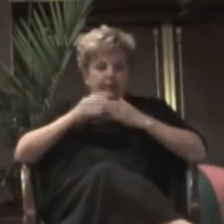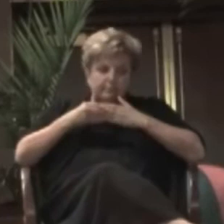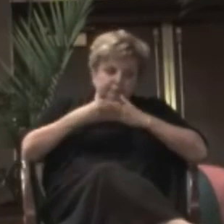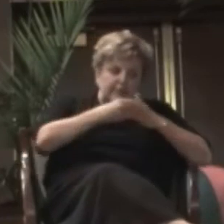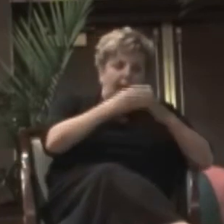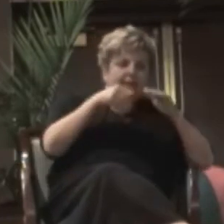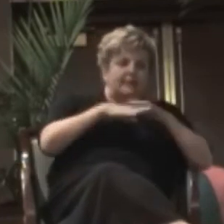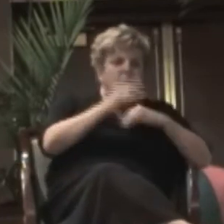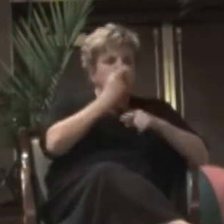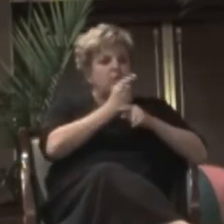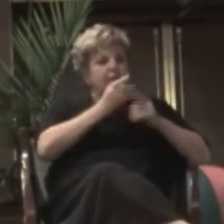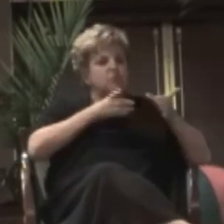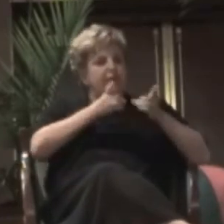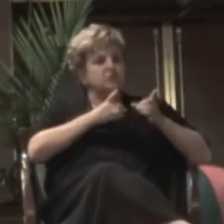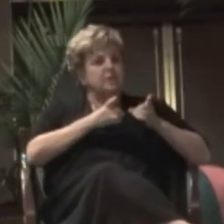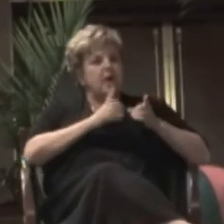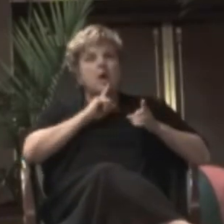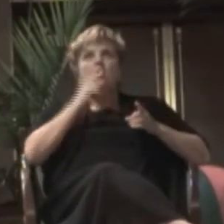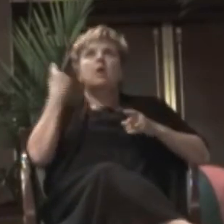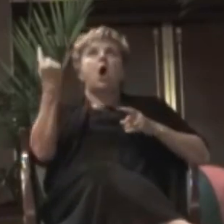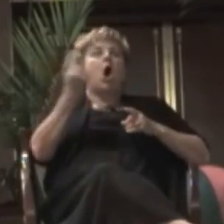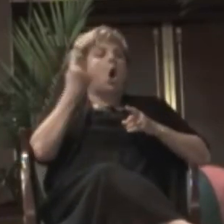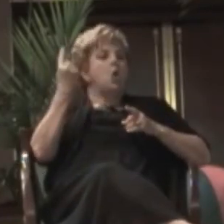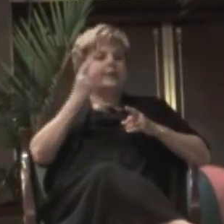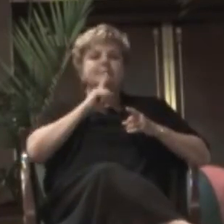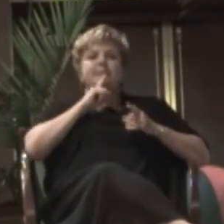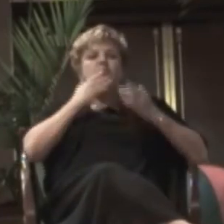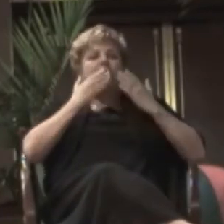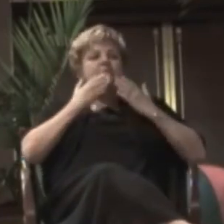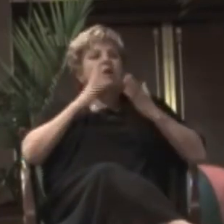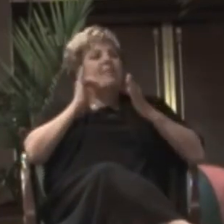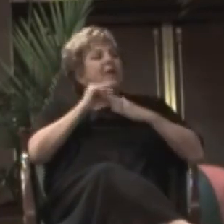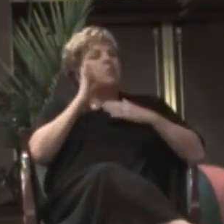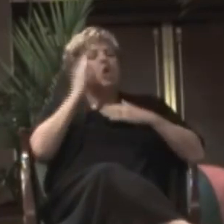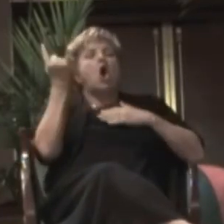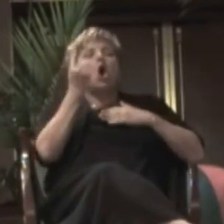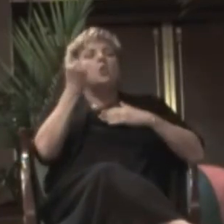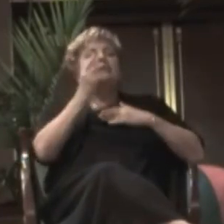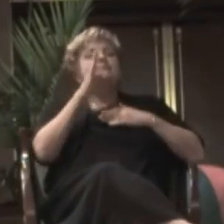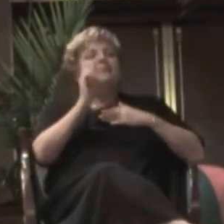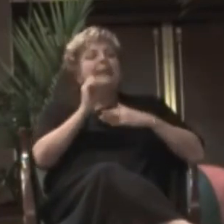always be my home group. I just don't want to be a regular member.